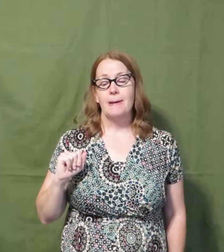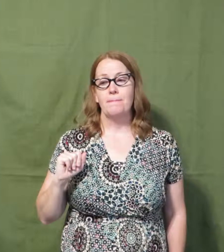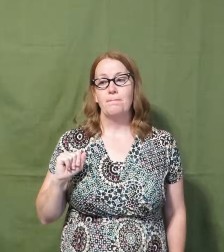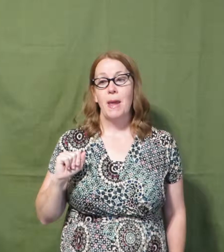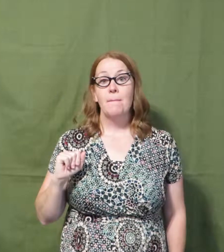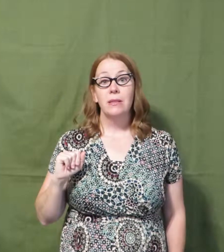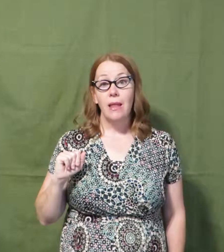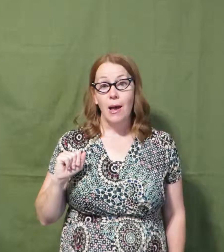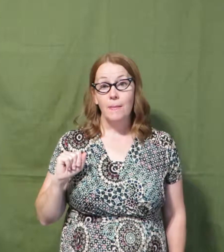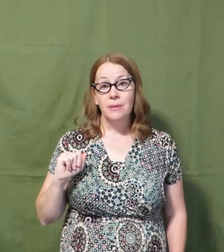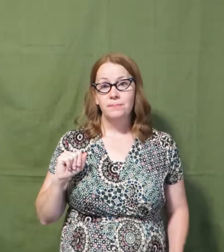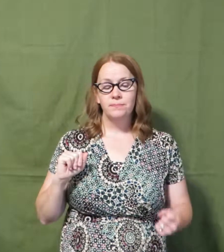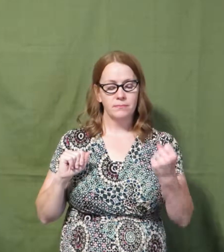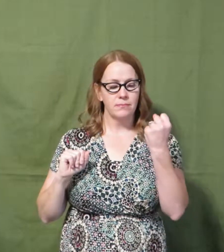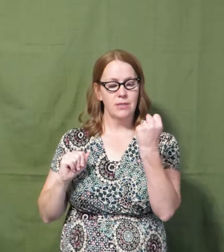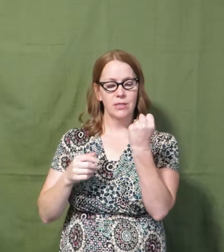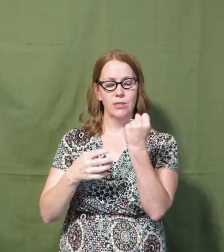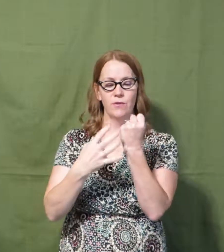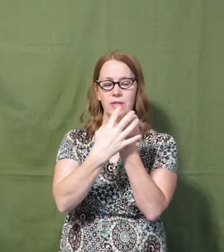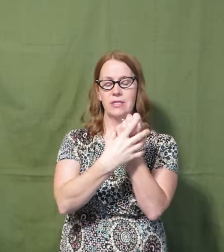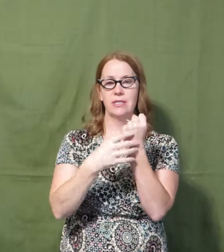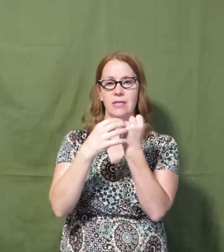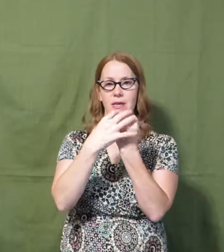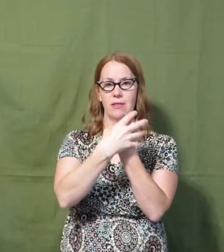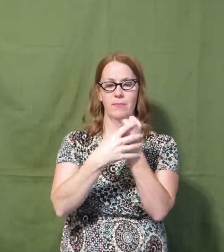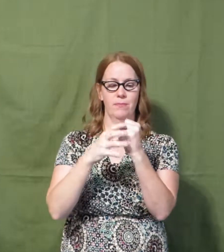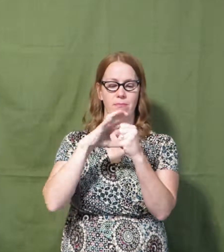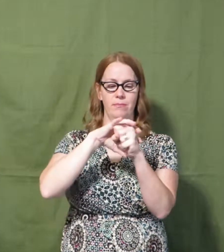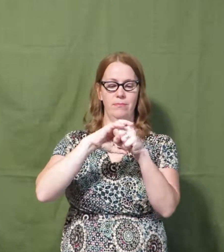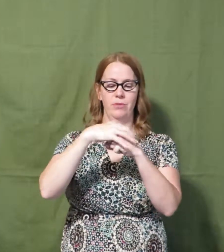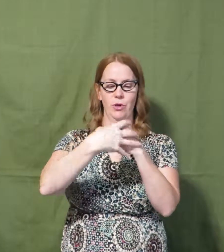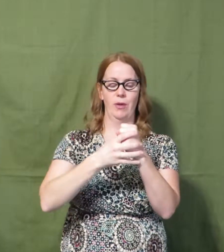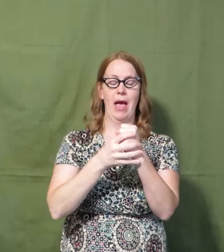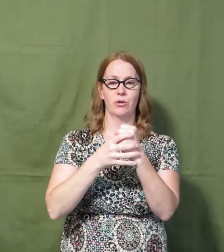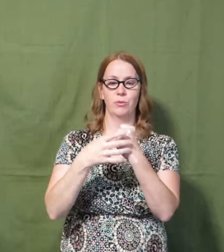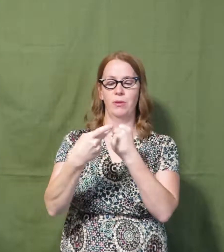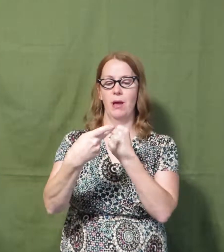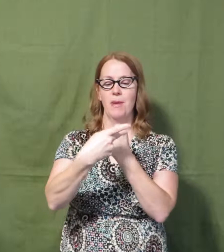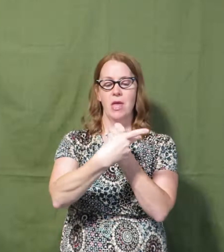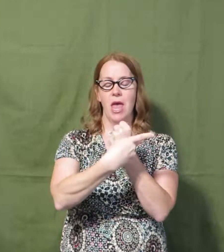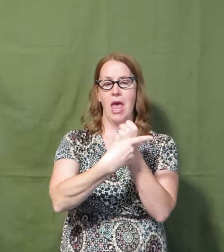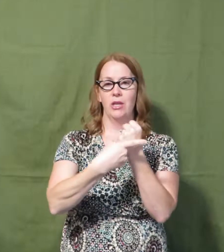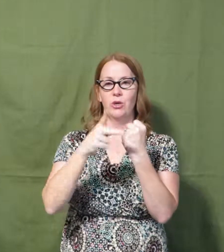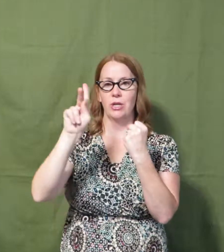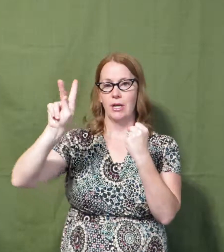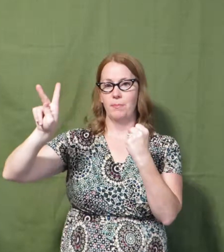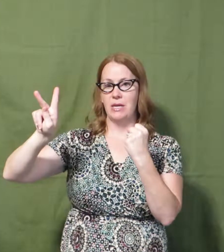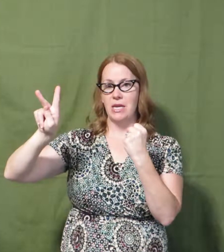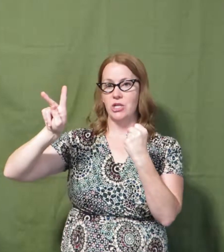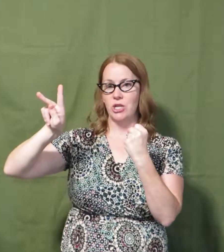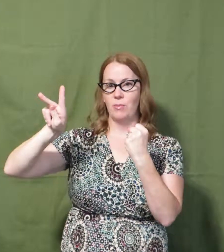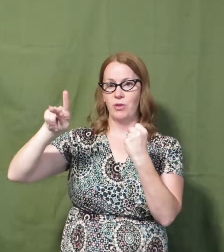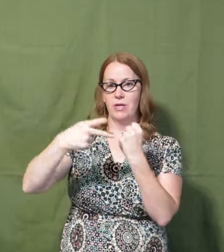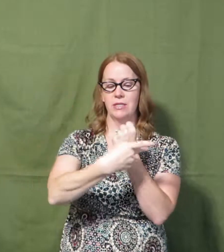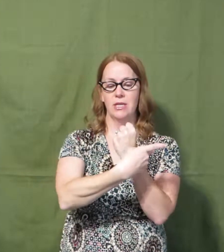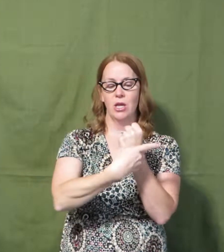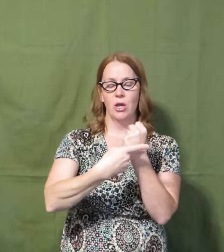plum. So if this is the actual plum, and you did a P shape with this